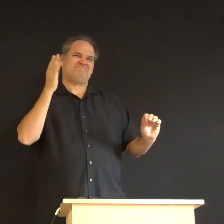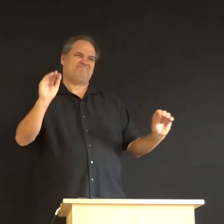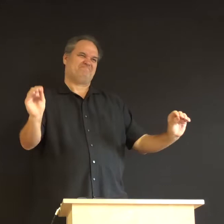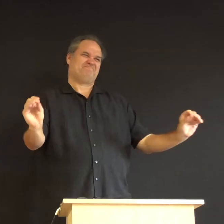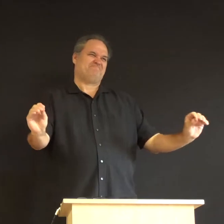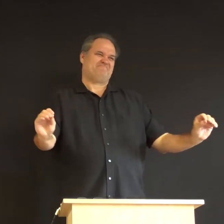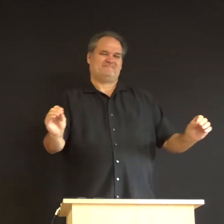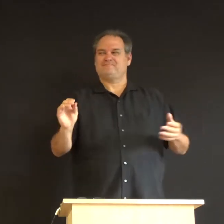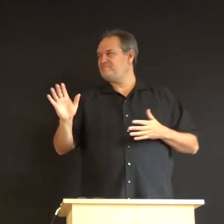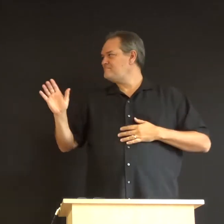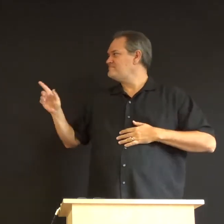There's no room for